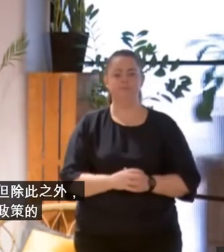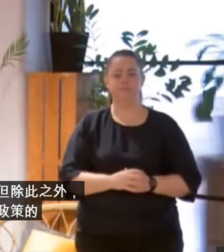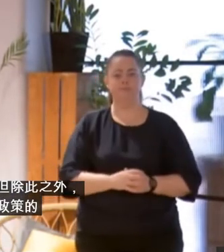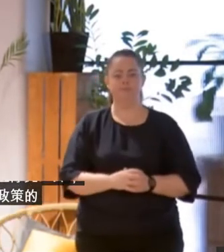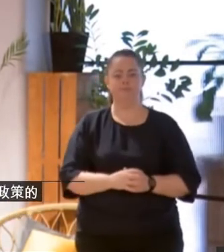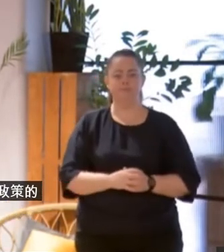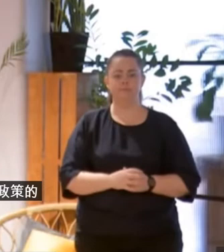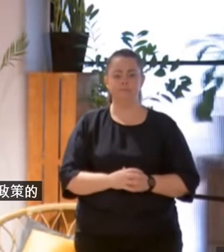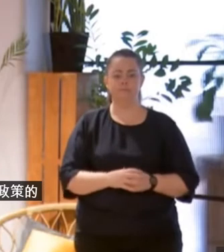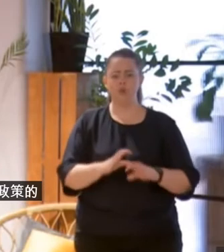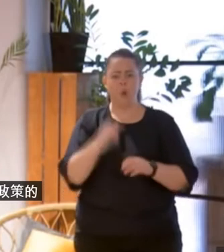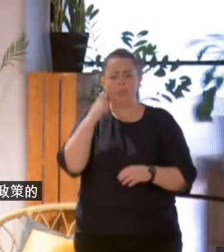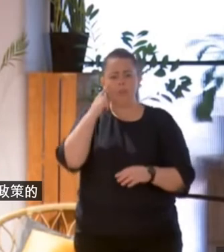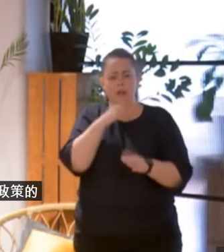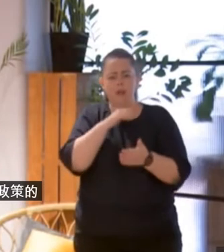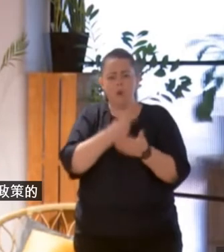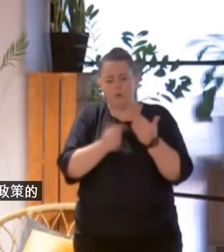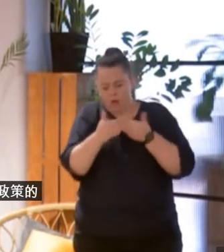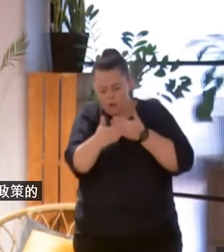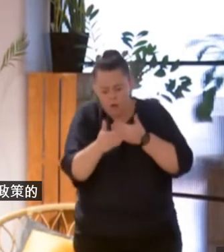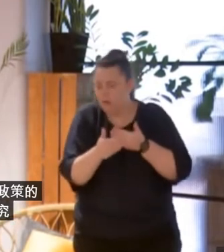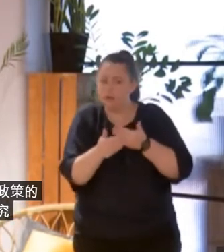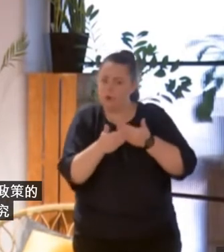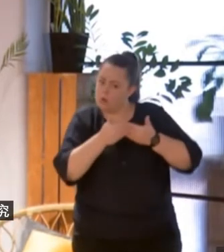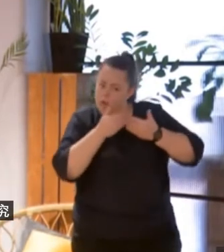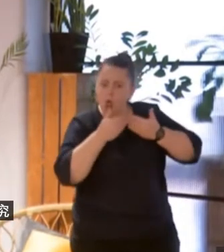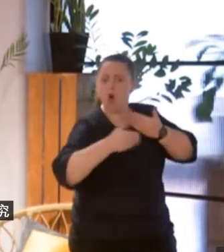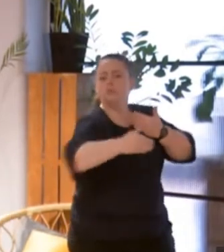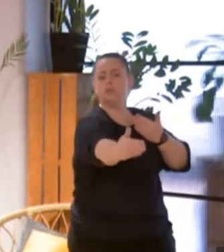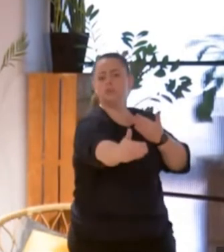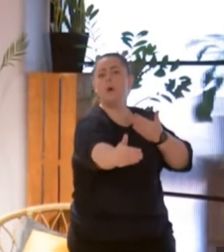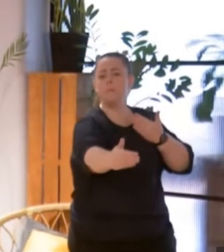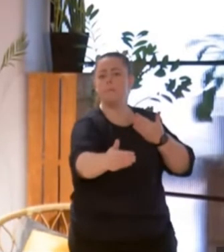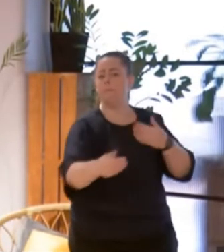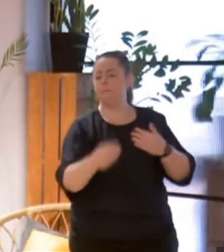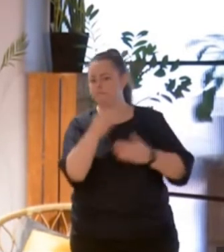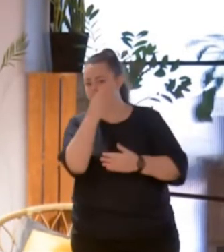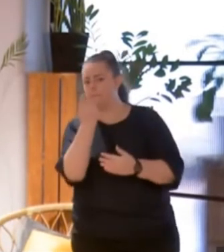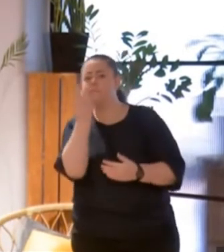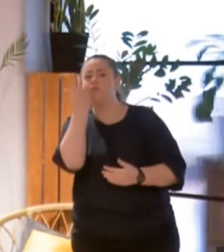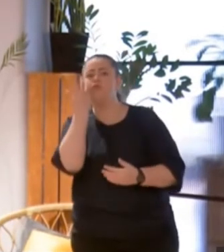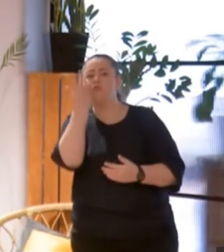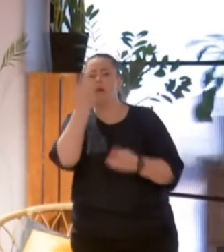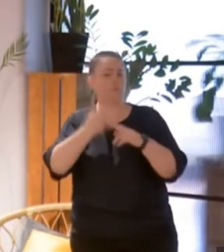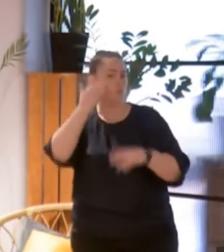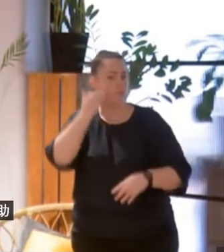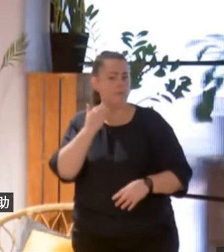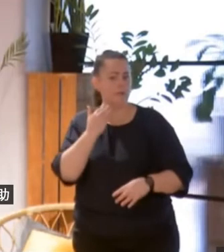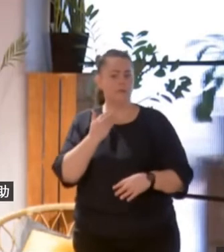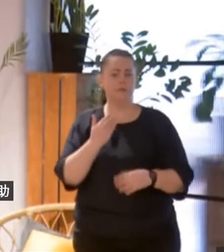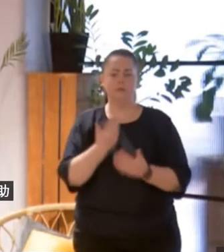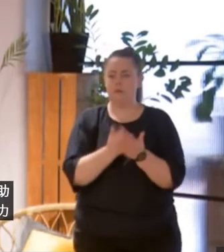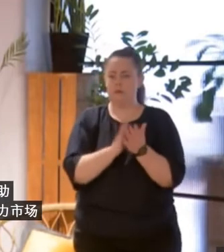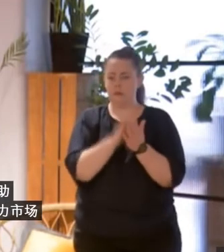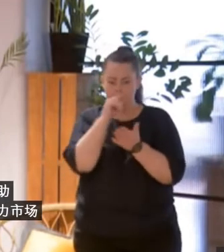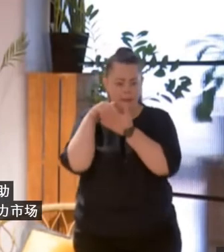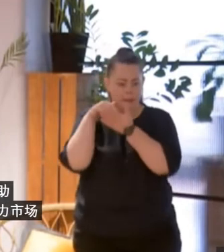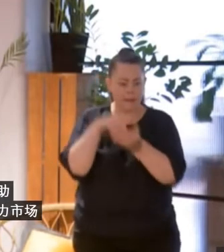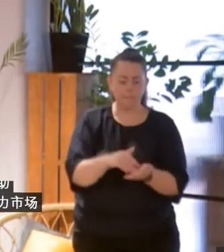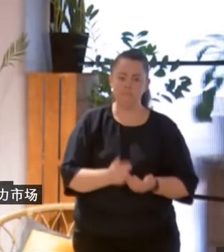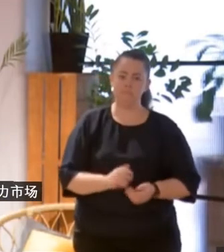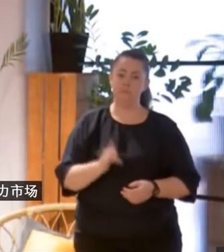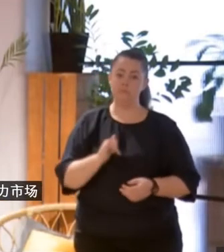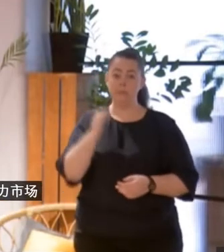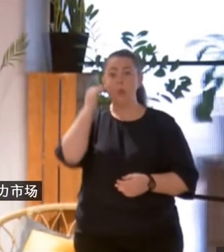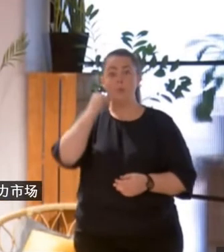strategic policy thinking, which will look at a range of issues to assist women in terms of entering the